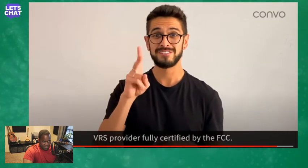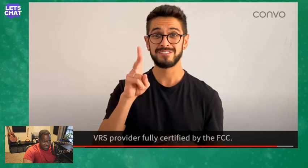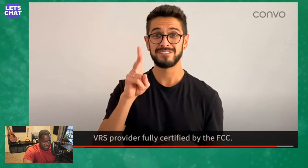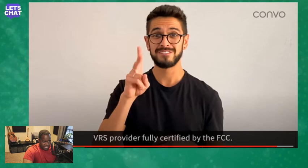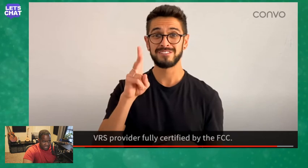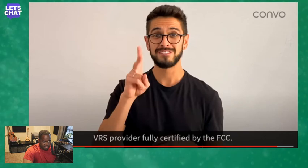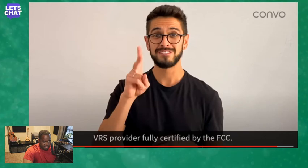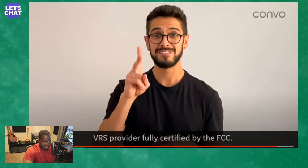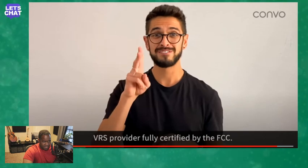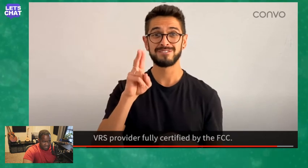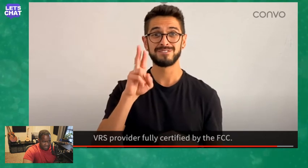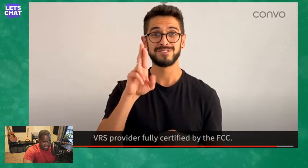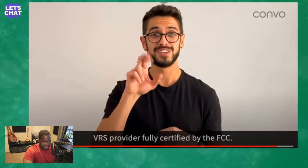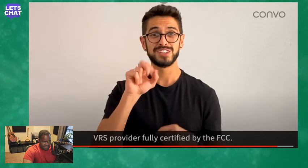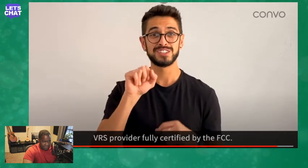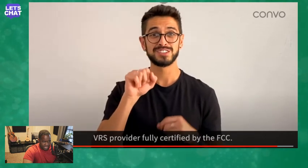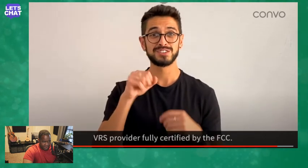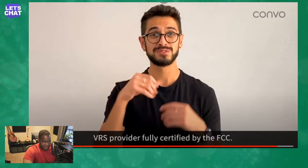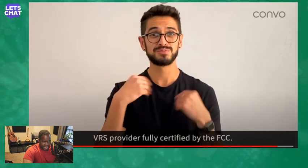only